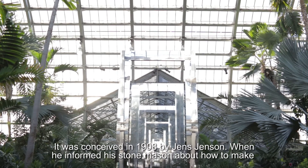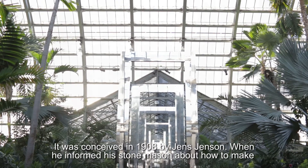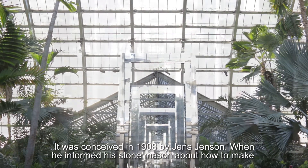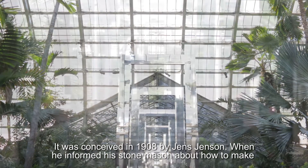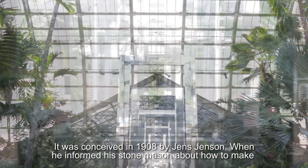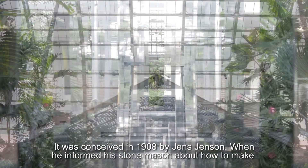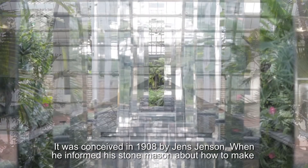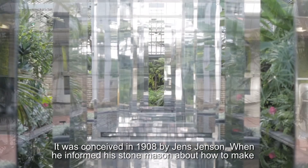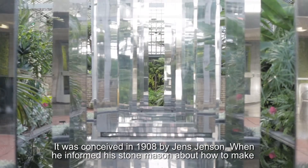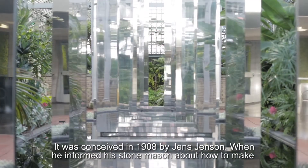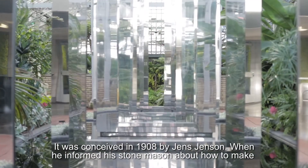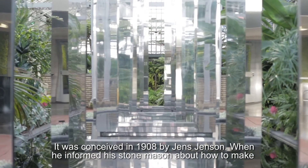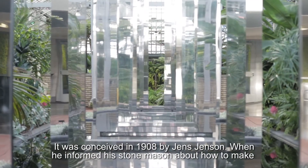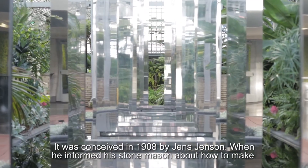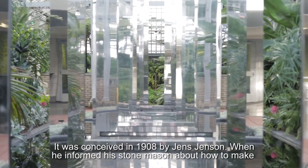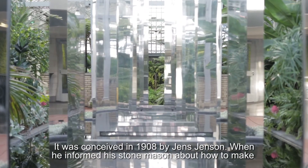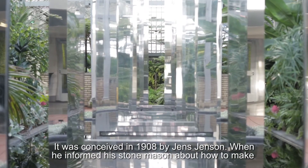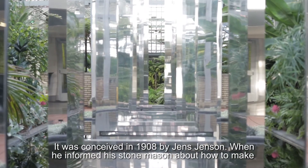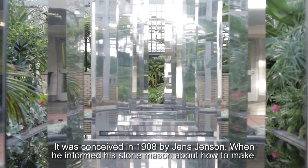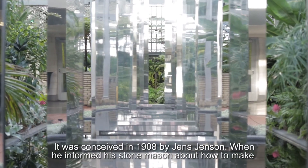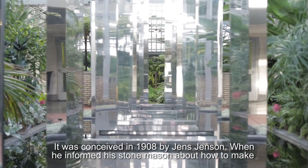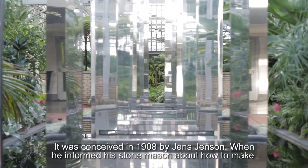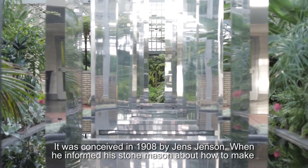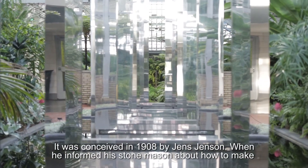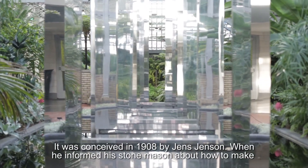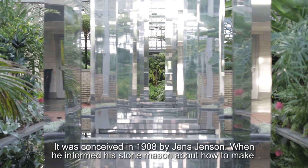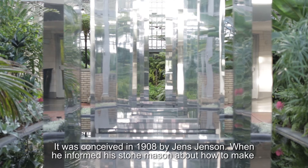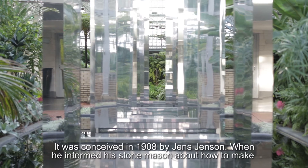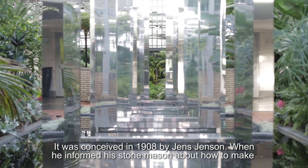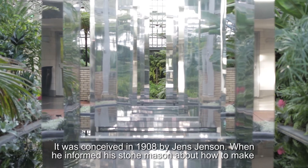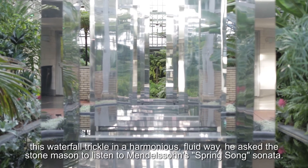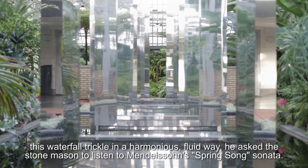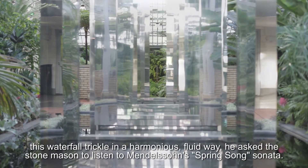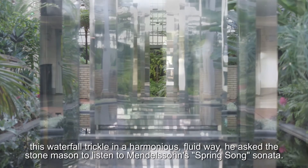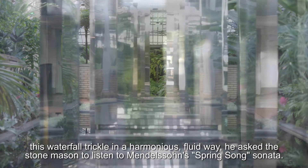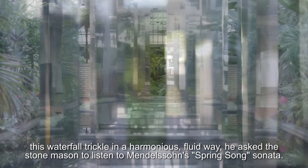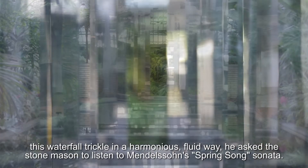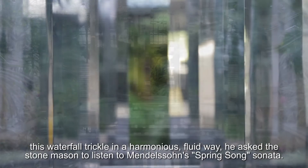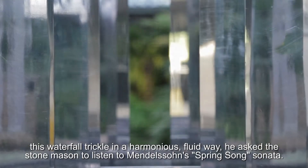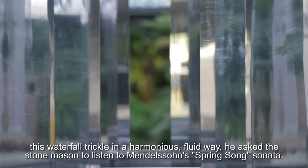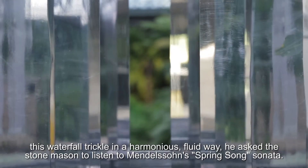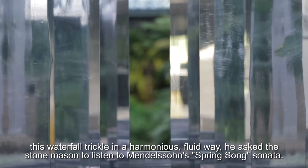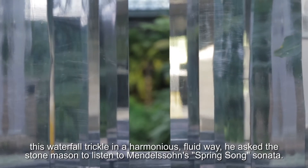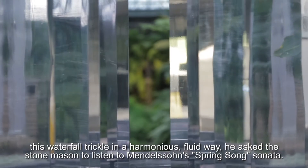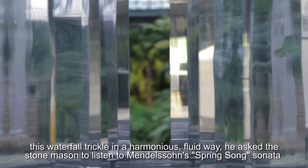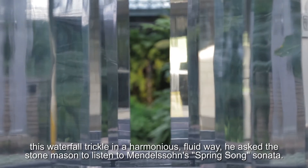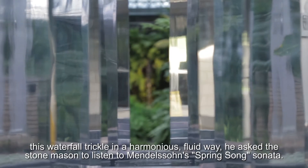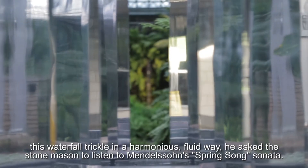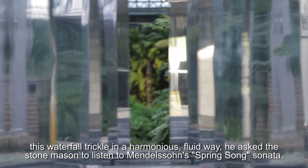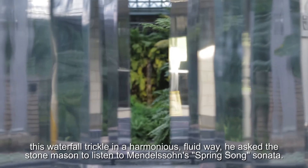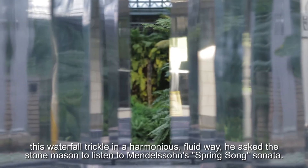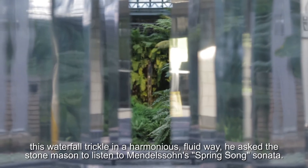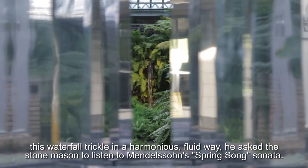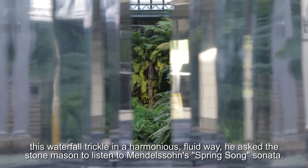by Jens Jensen when he informed his stonemasonry of how to make this waterfall trickle in a harmonious, fluid